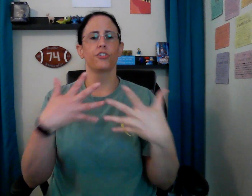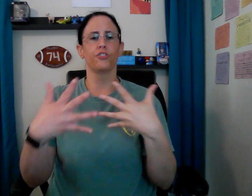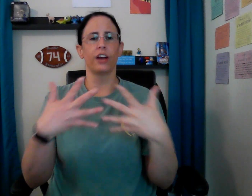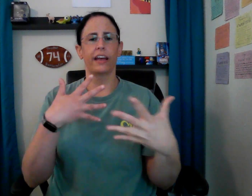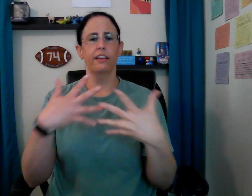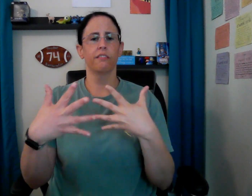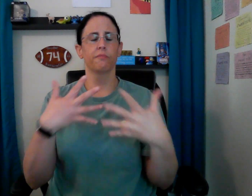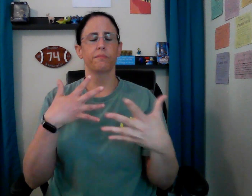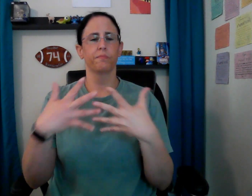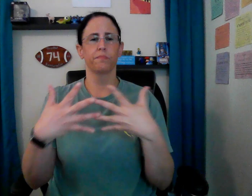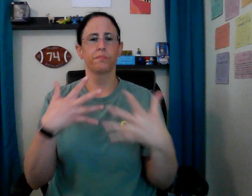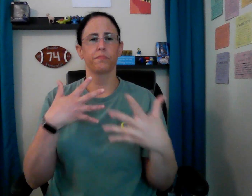gray,